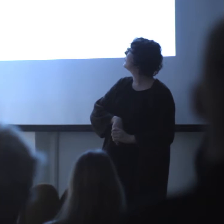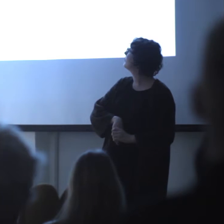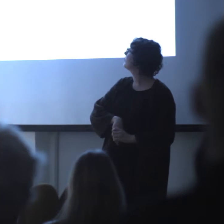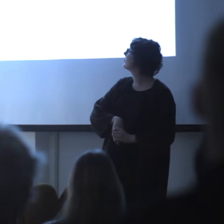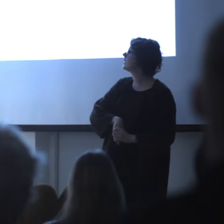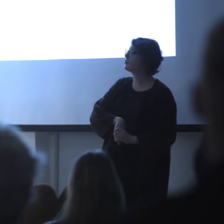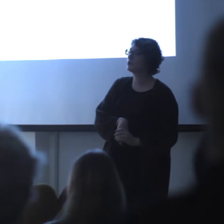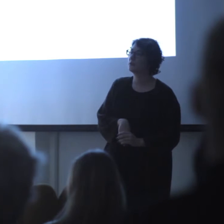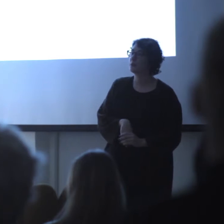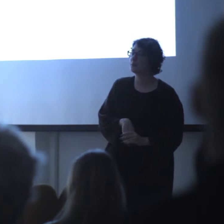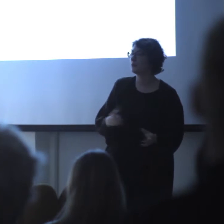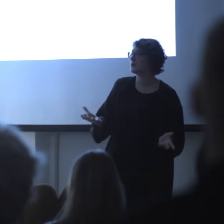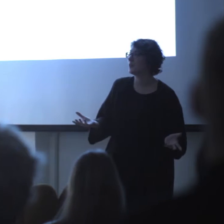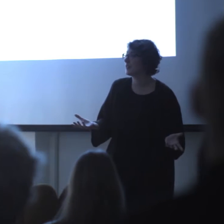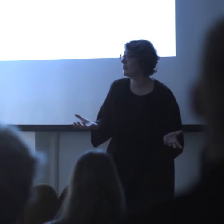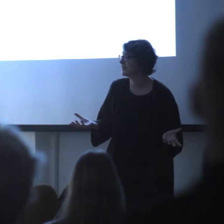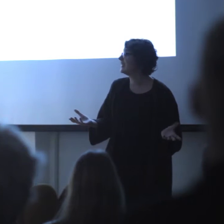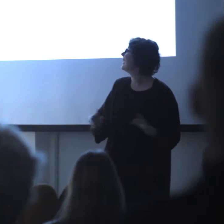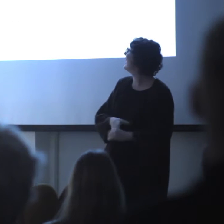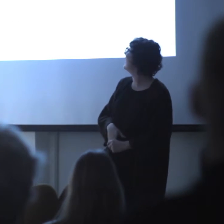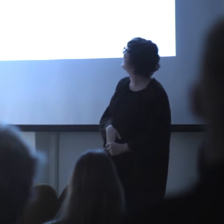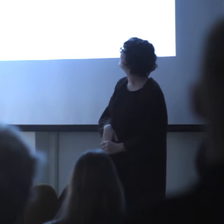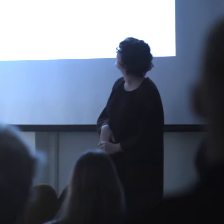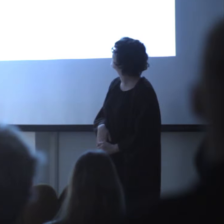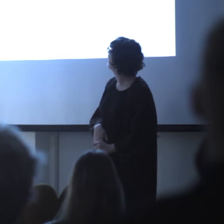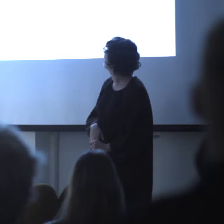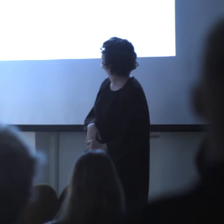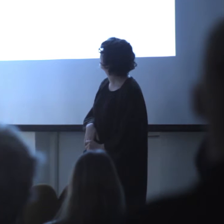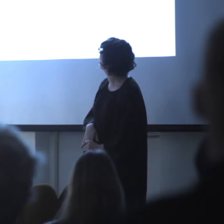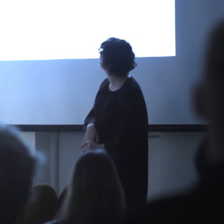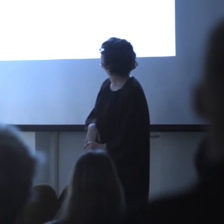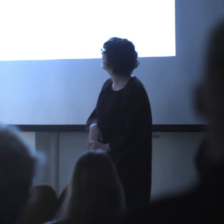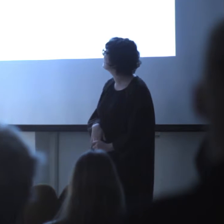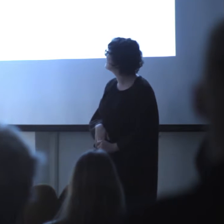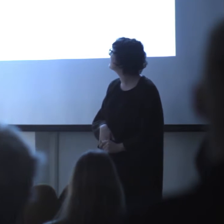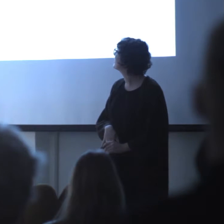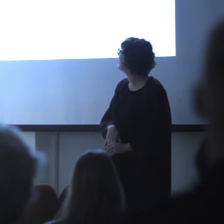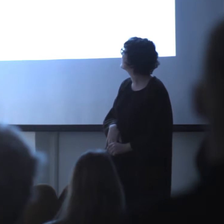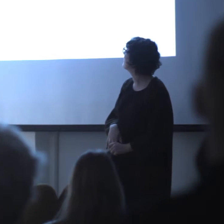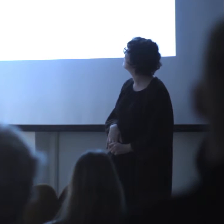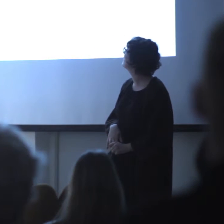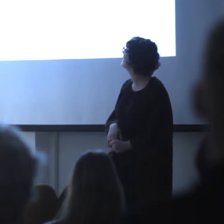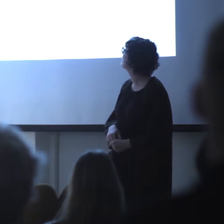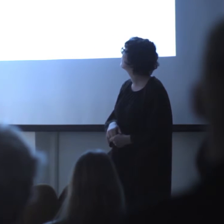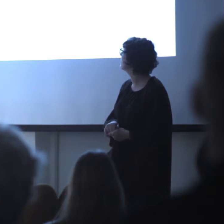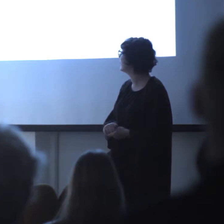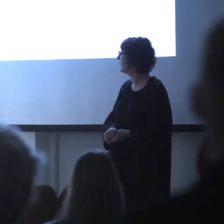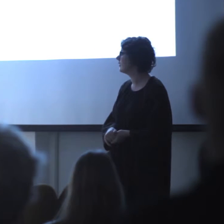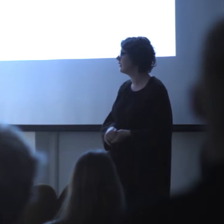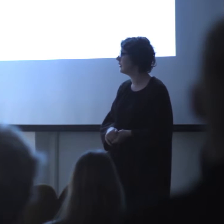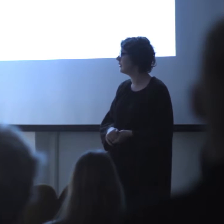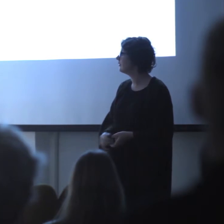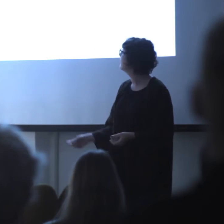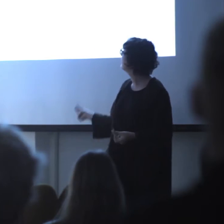And it's important to know what you're talking about. And a way of understanding what people are talking about will